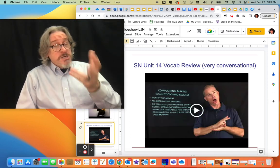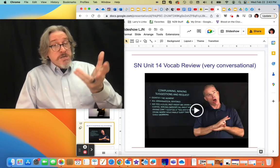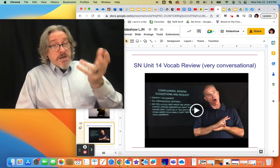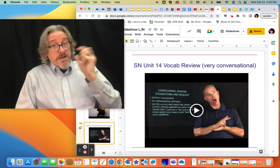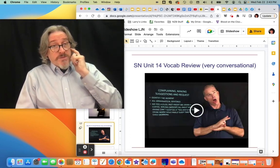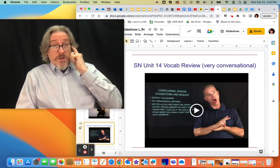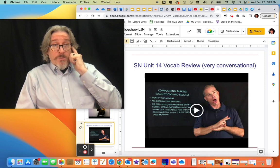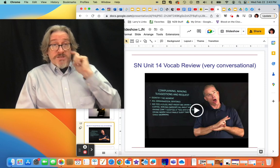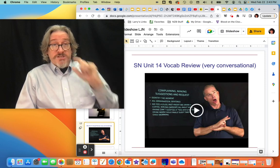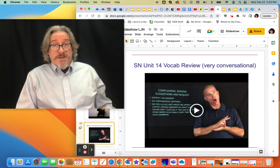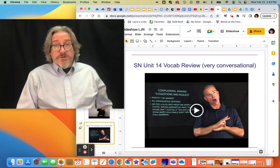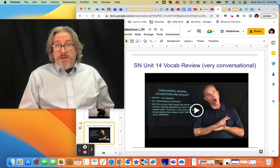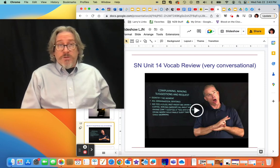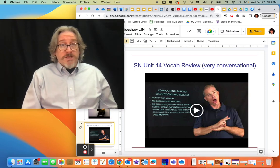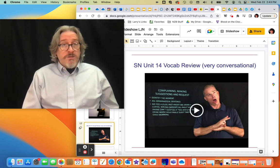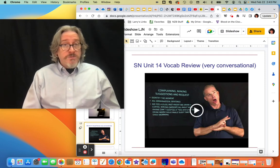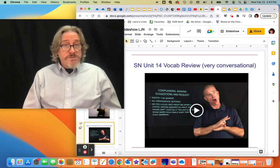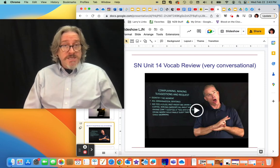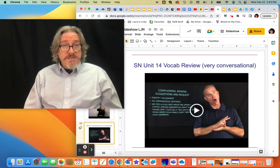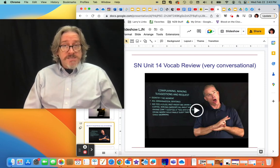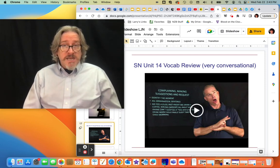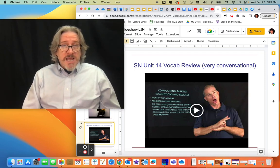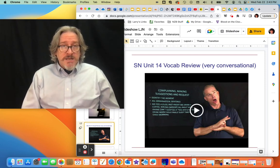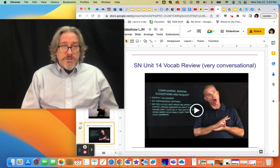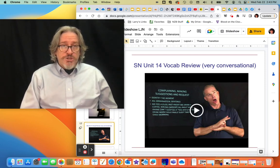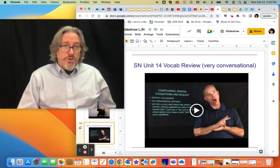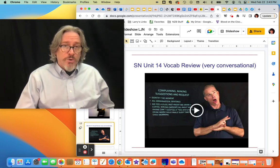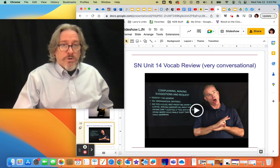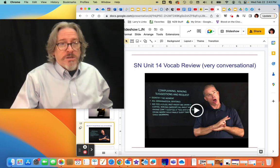videos that will help with this chapter, I will include those in the